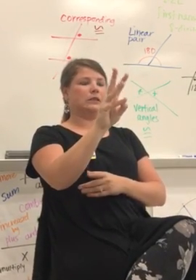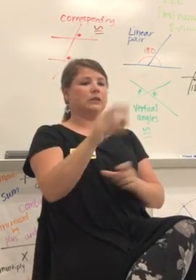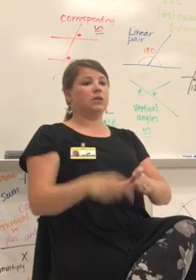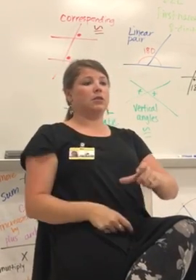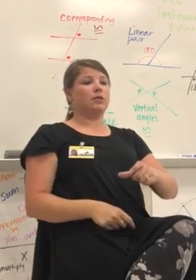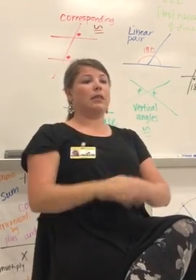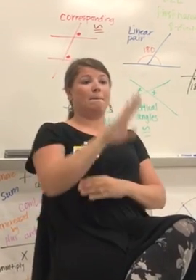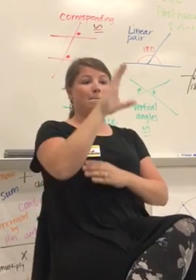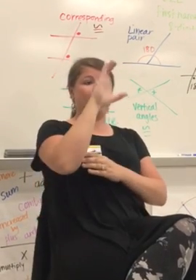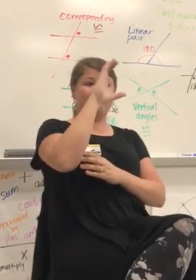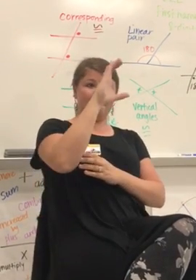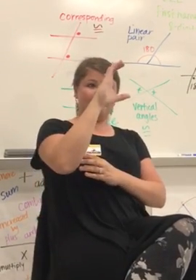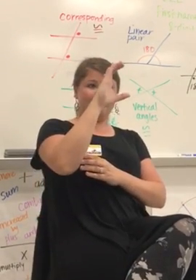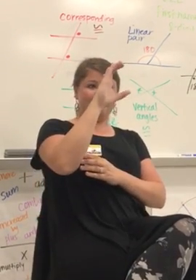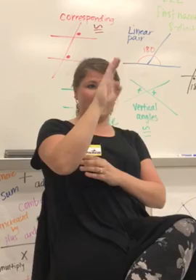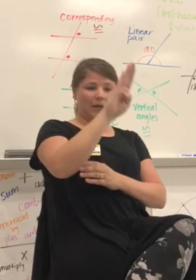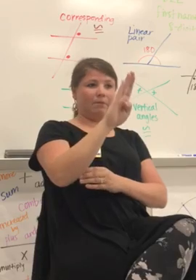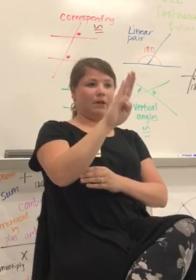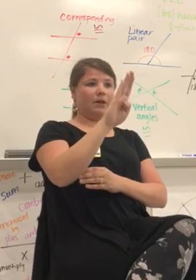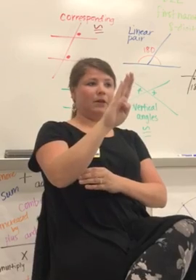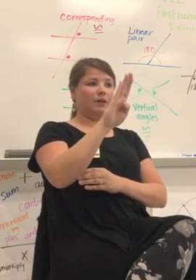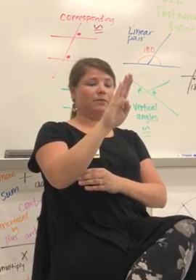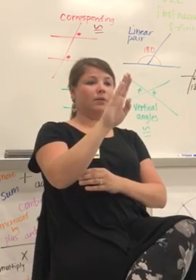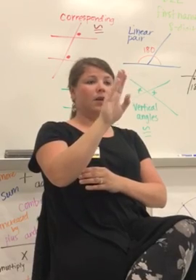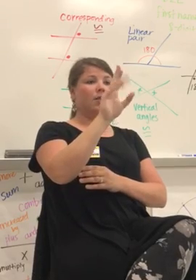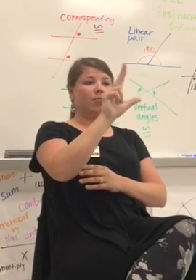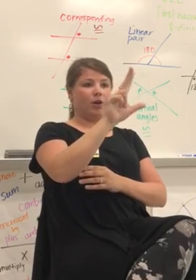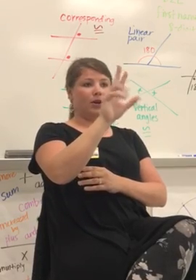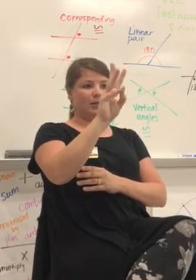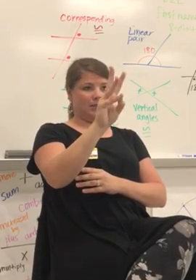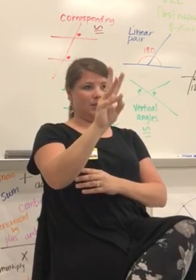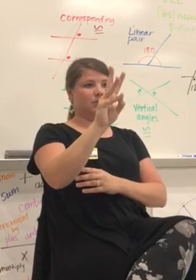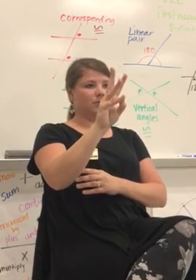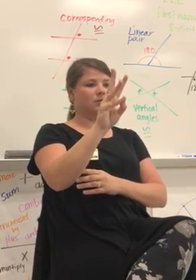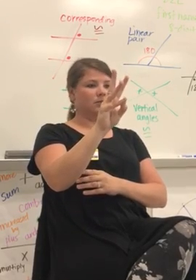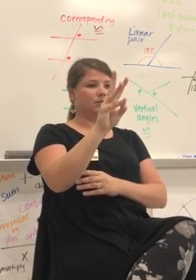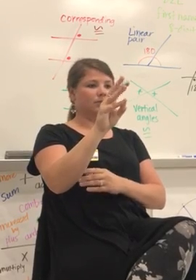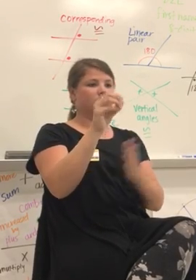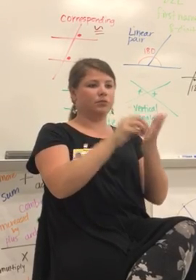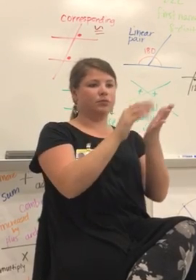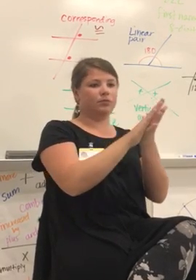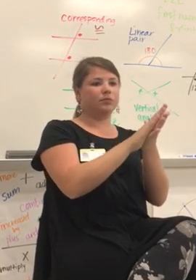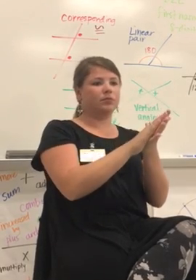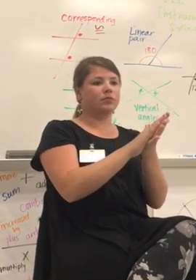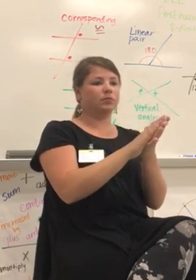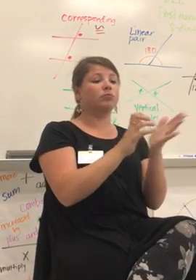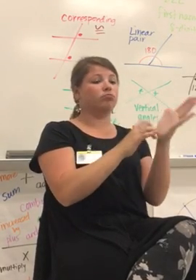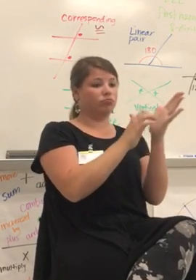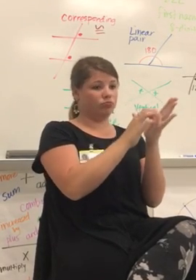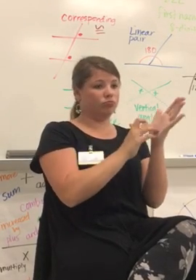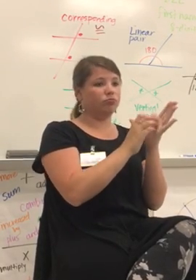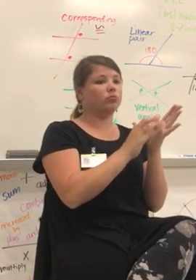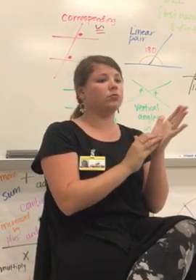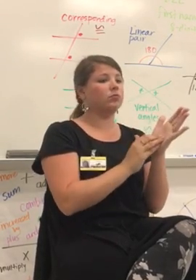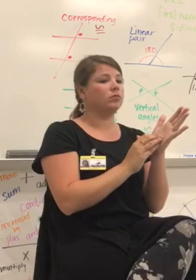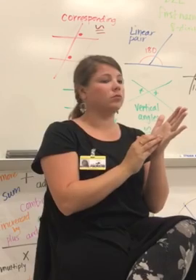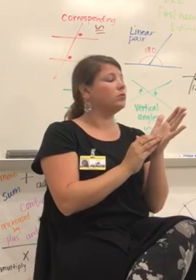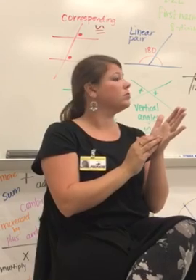of our base. Put it in, okay? And put it in your calculator. And you should be looking